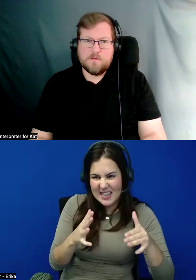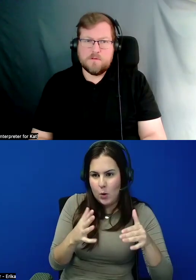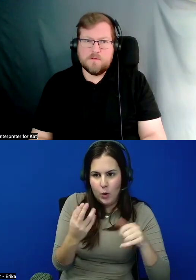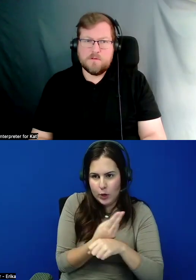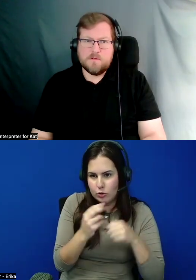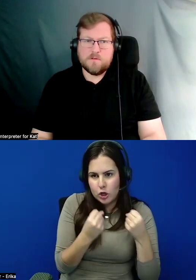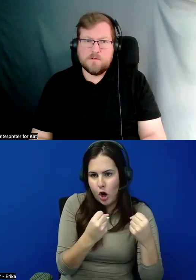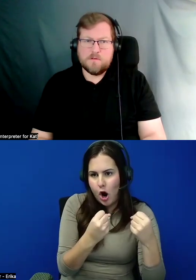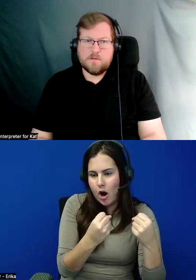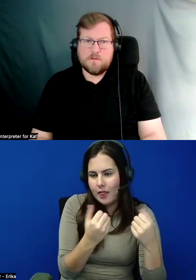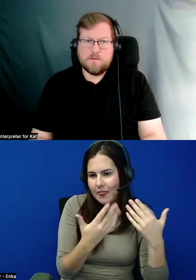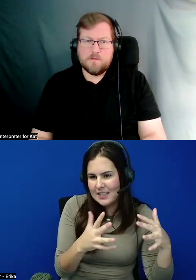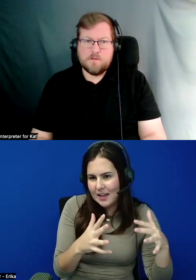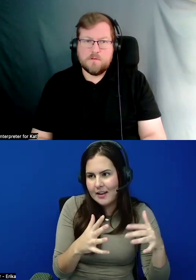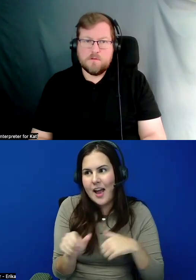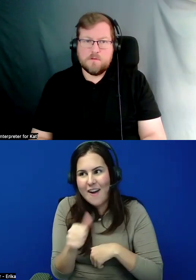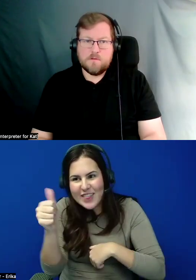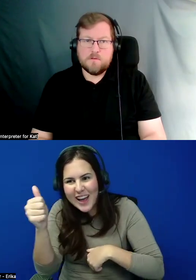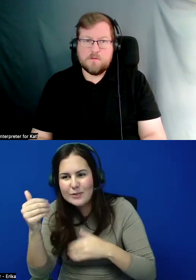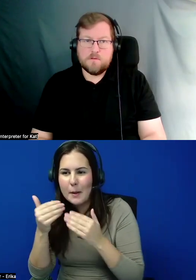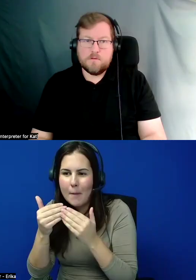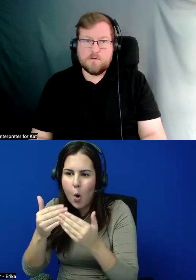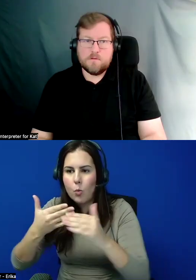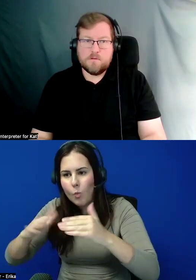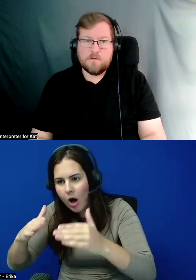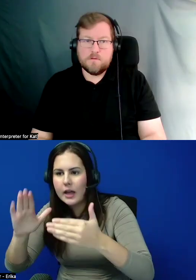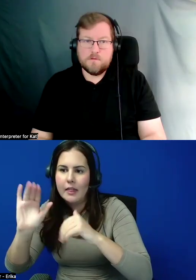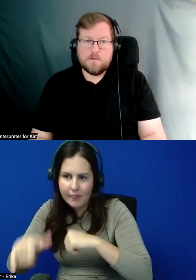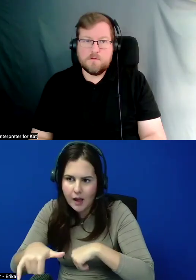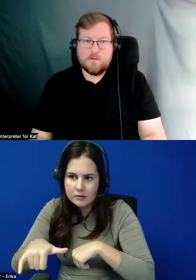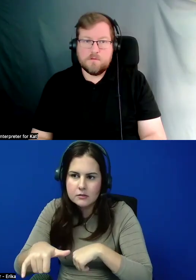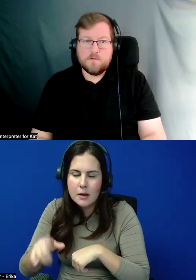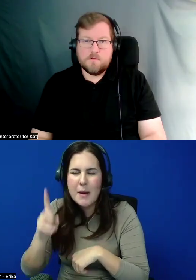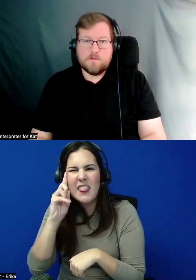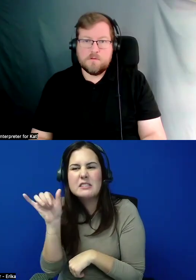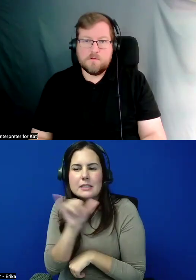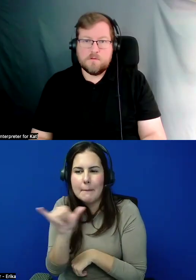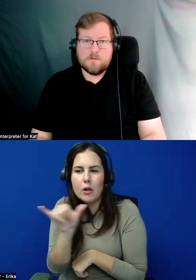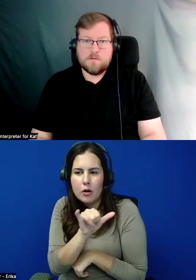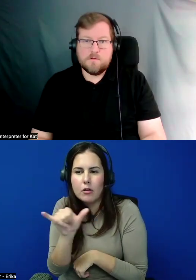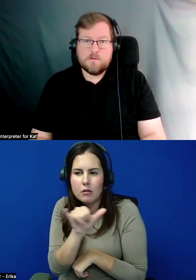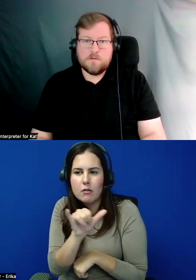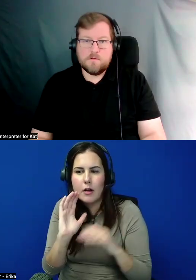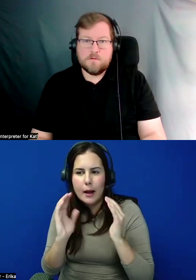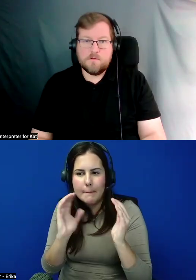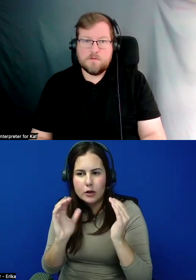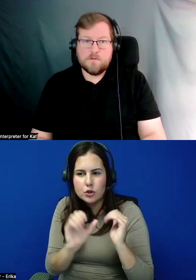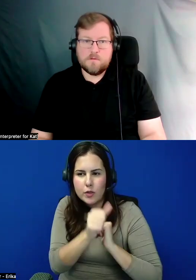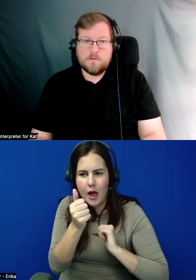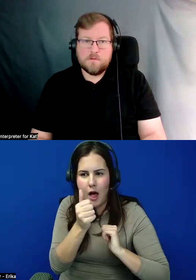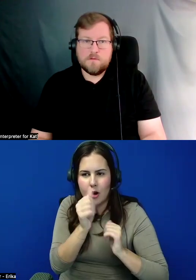boat. So it was different, but a similar amount, I think. I mean, Polar Opposites we